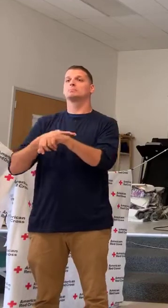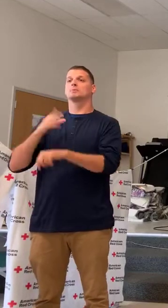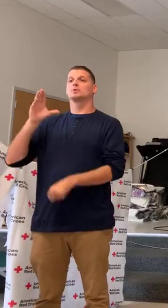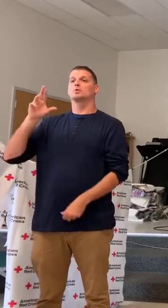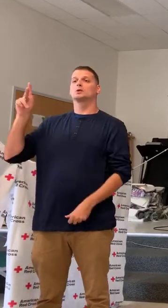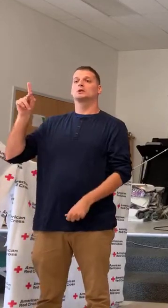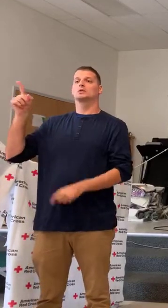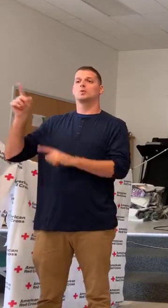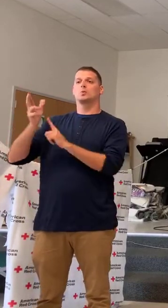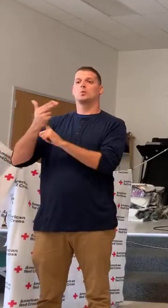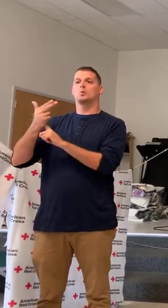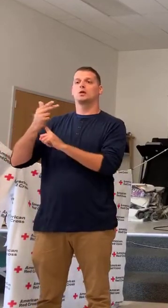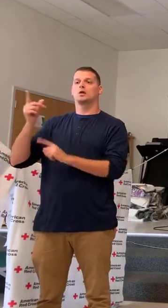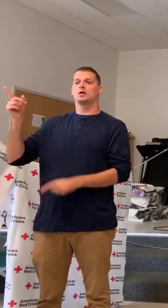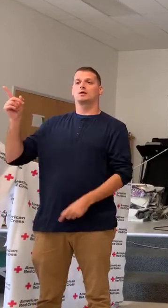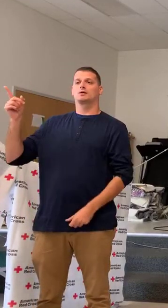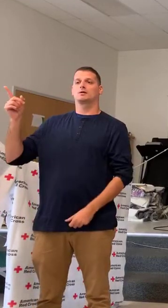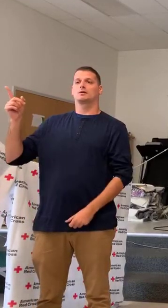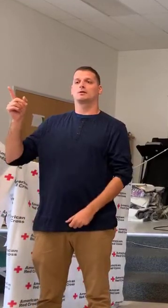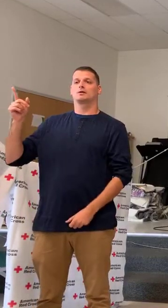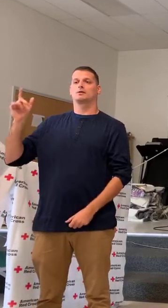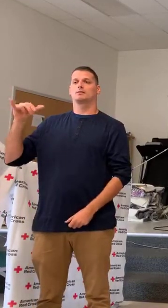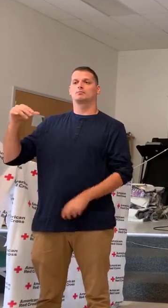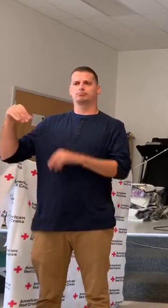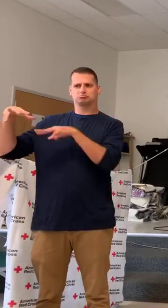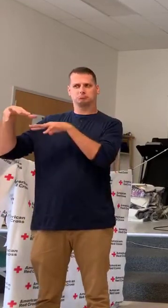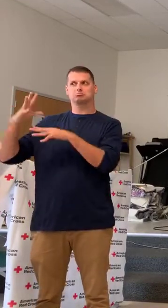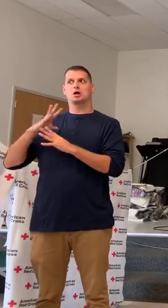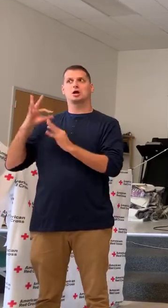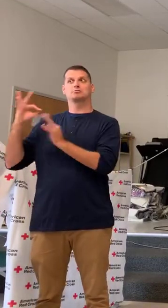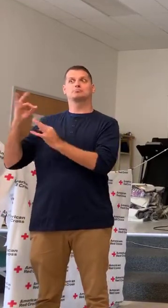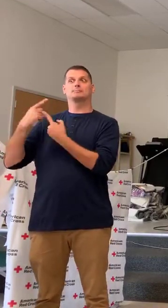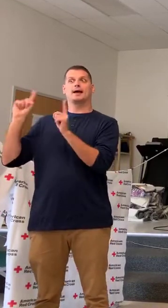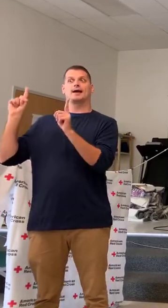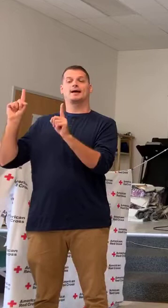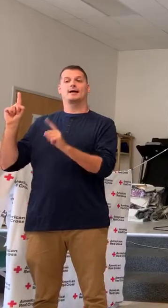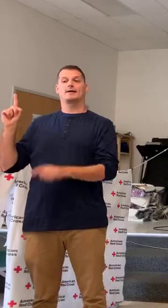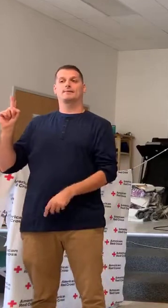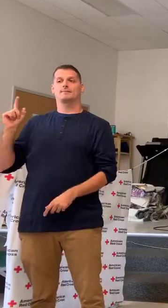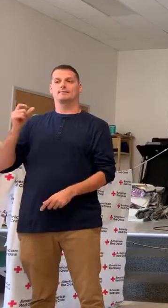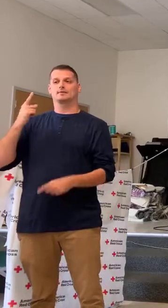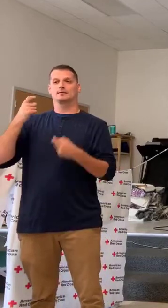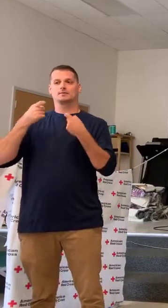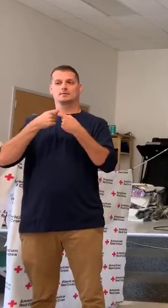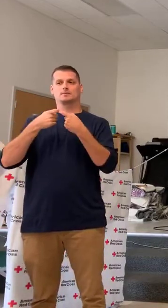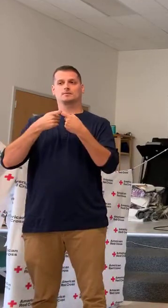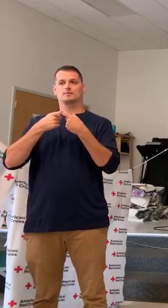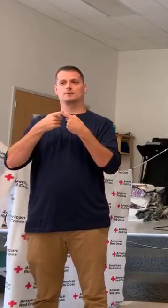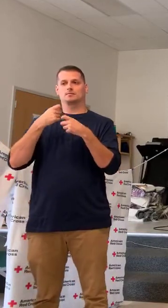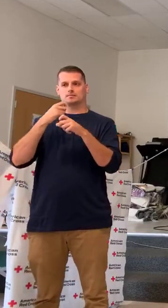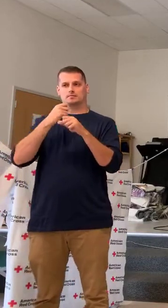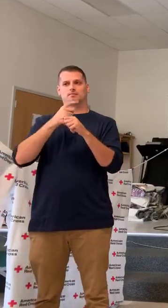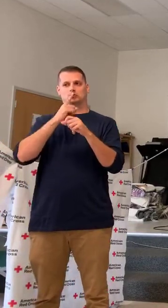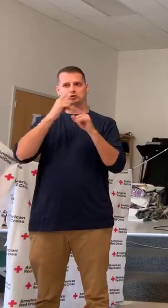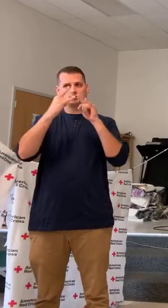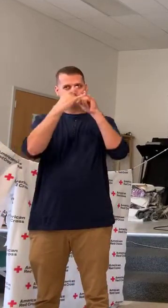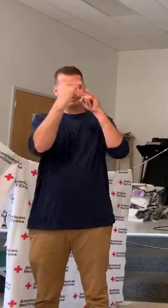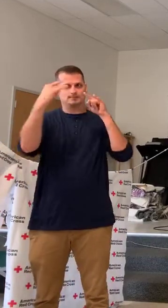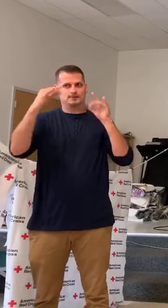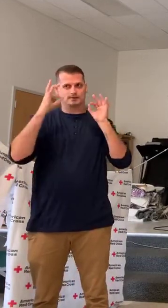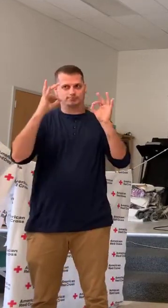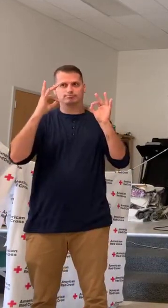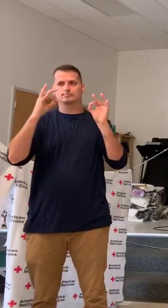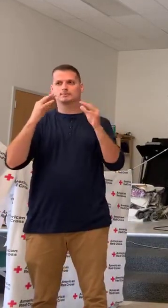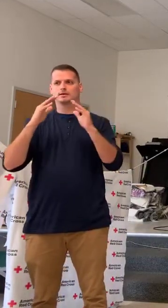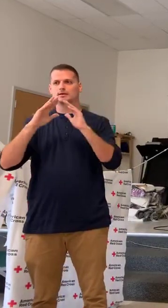line came down. So they, MEA has every vested interest in every way possible to get you power. And of course, once your power is